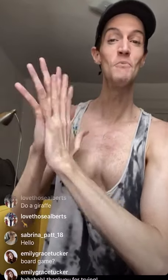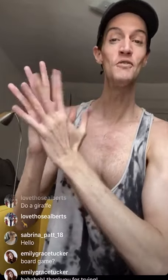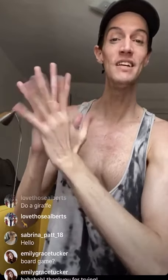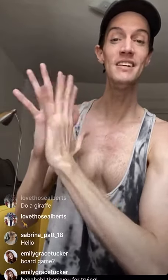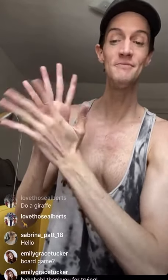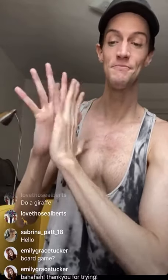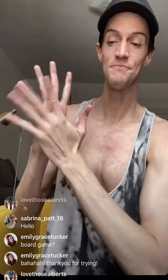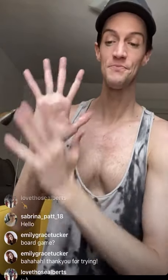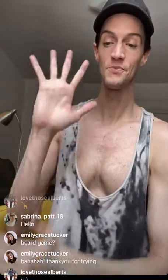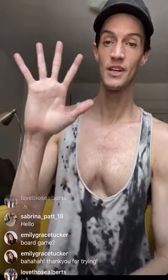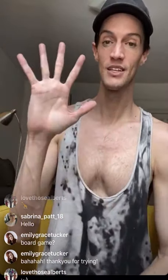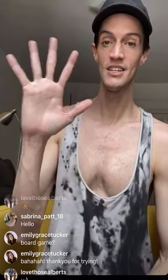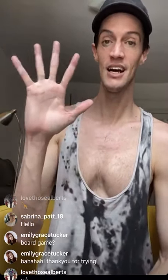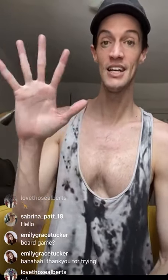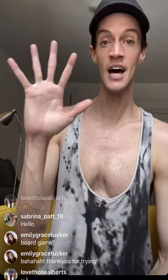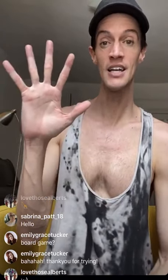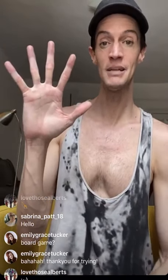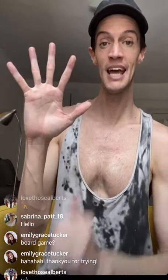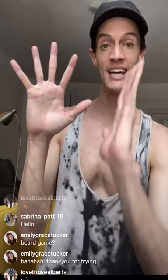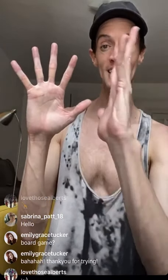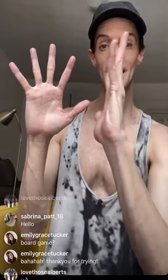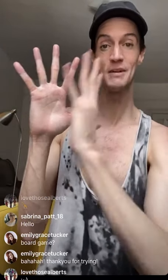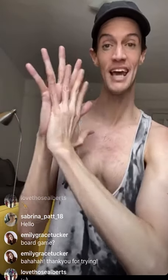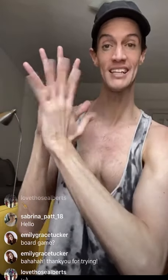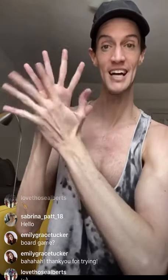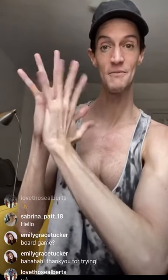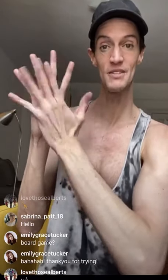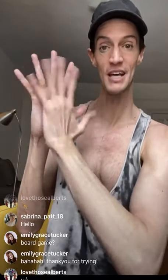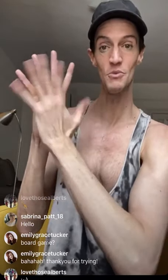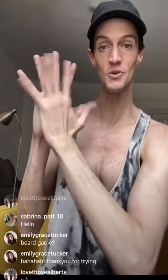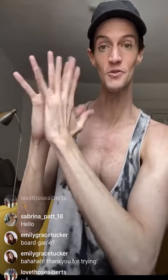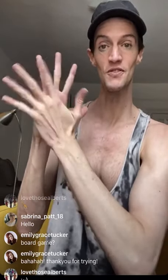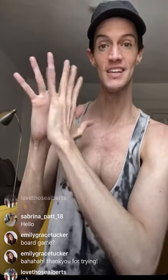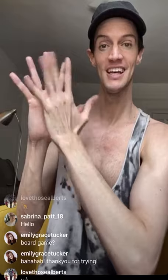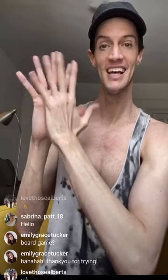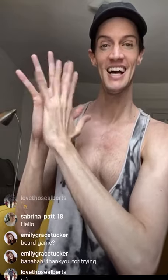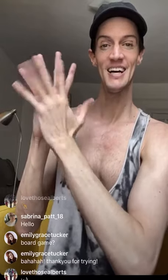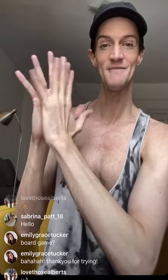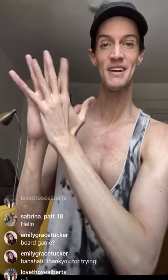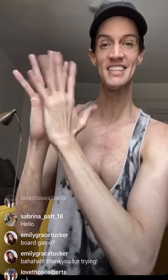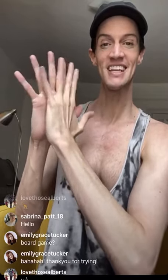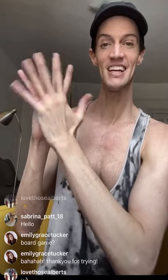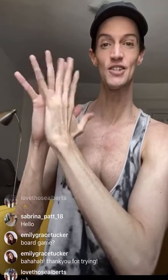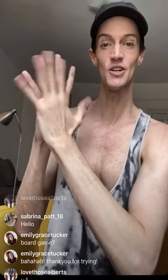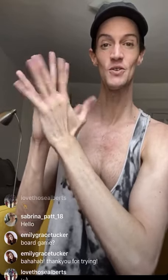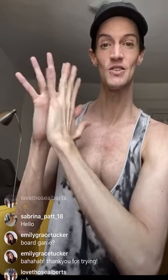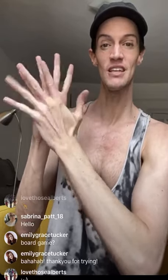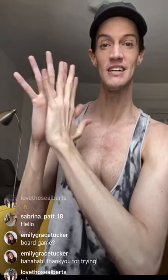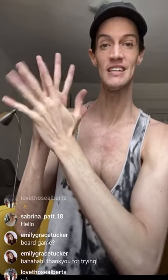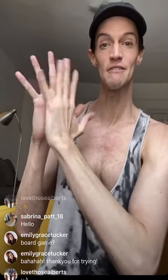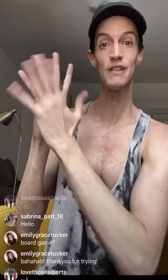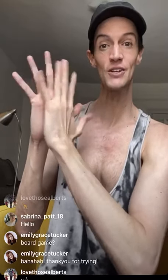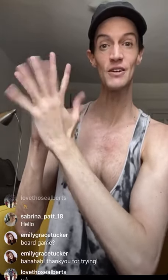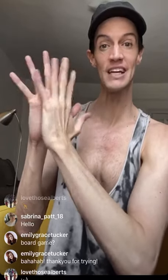Movie, non-dominant hand. A dominant hand comes and moves. And this kind of shows the flicker of the